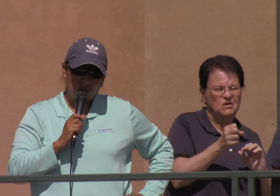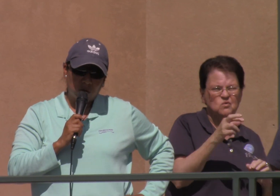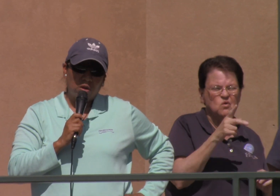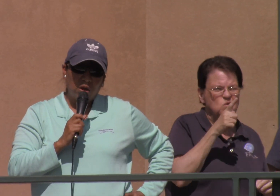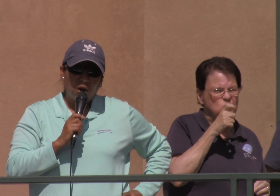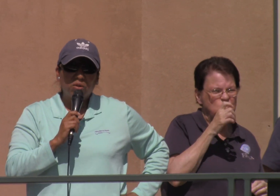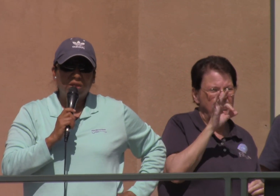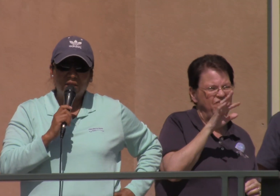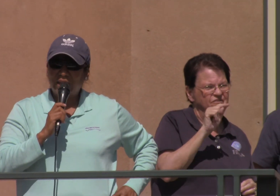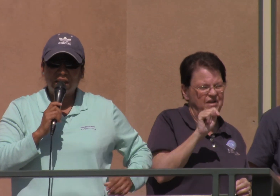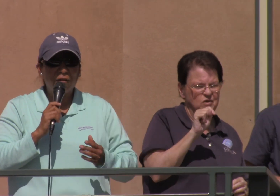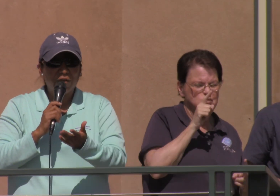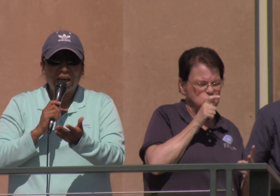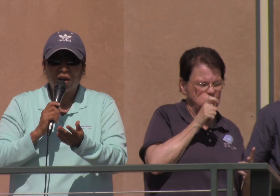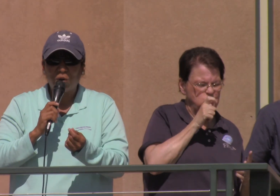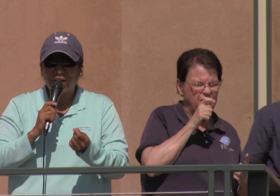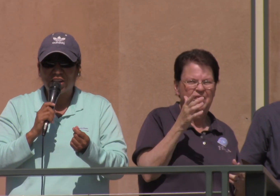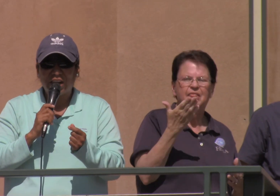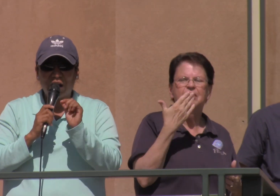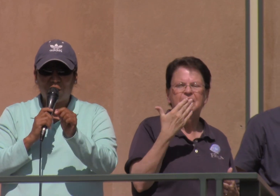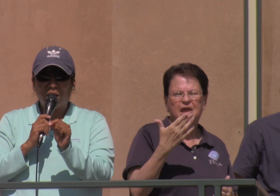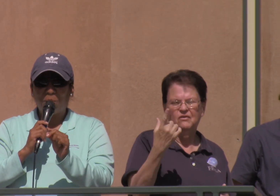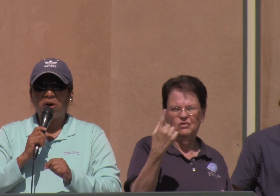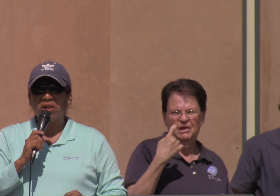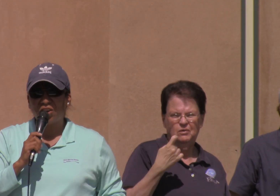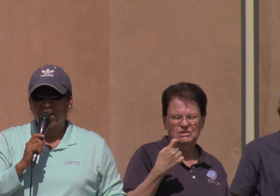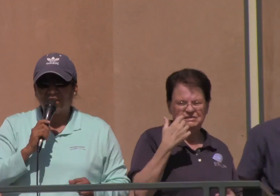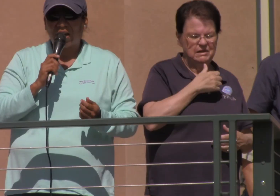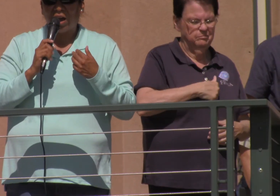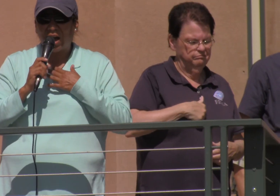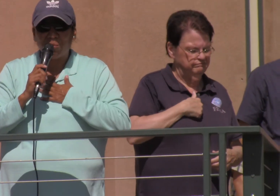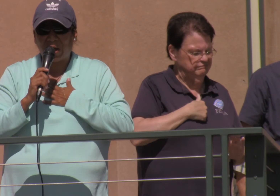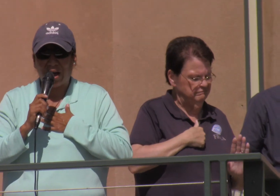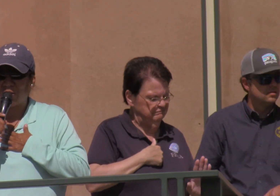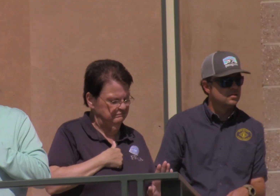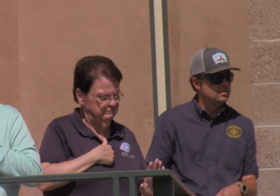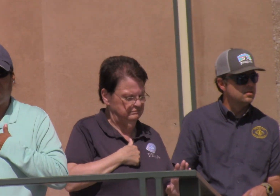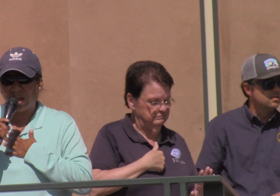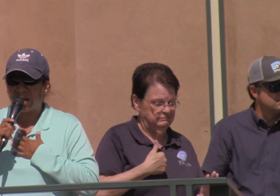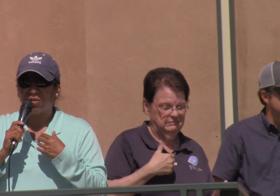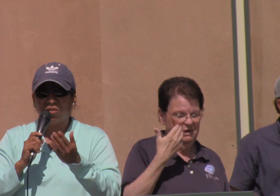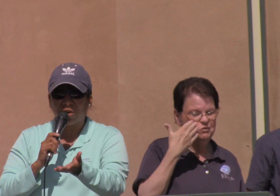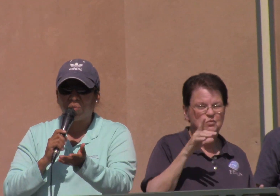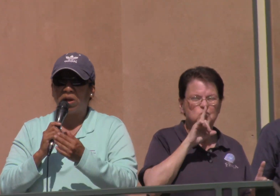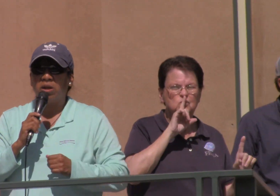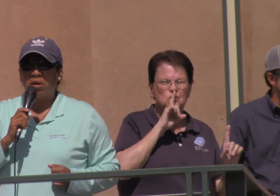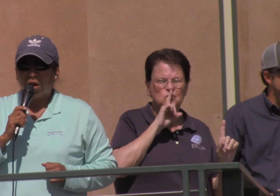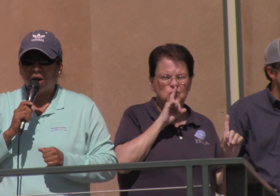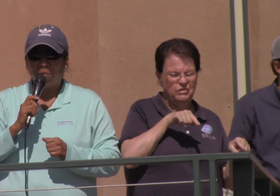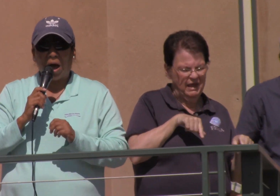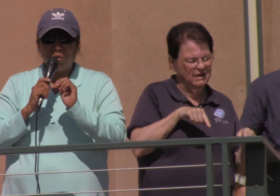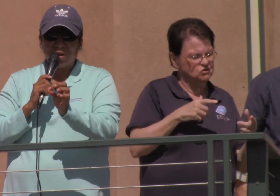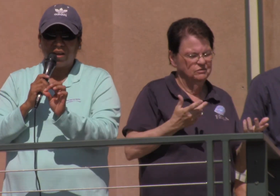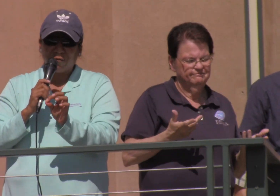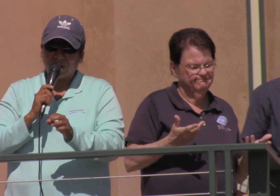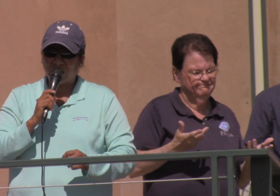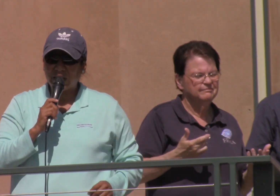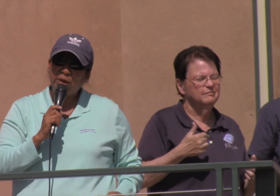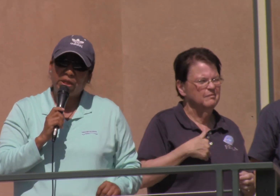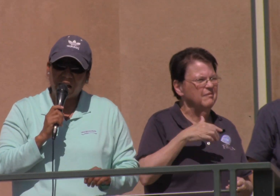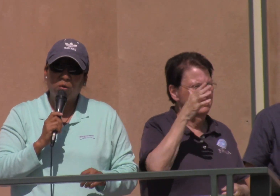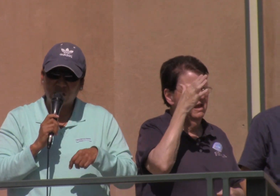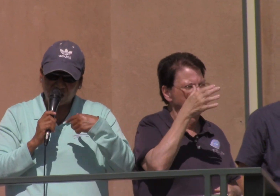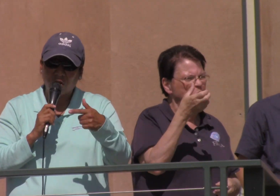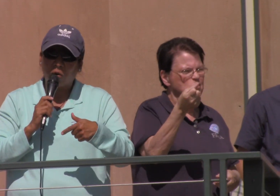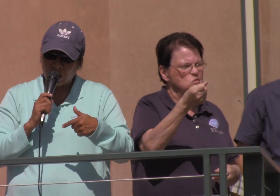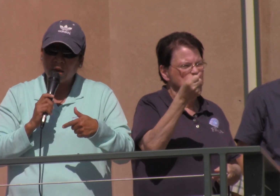is it? Thank you for that question. I apologize. I don't know the answer, but I would definitely